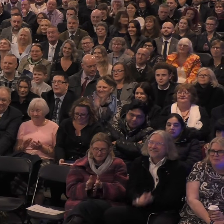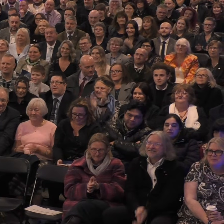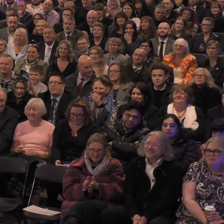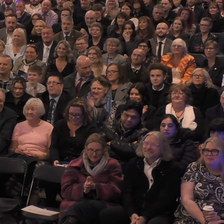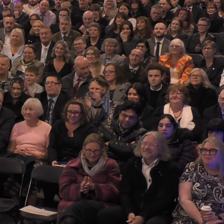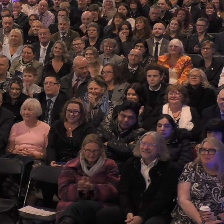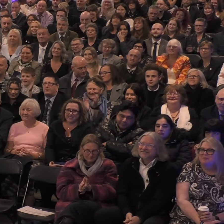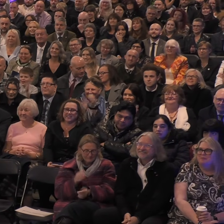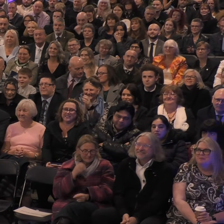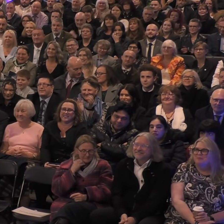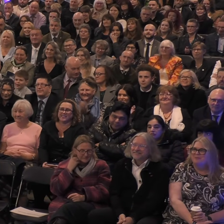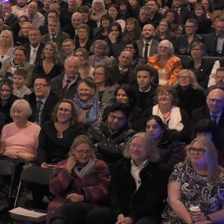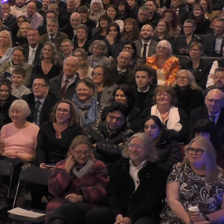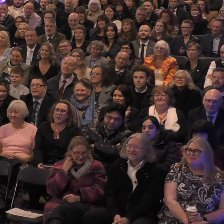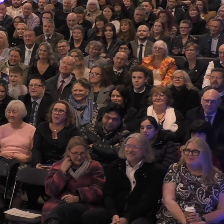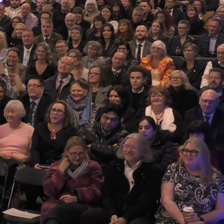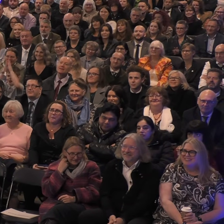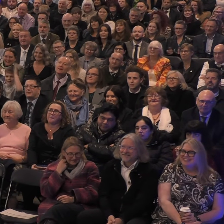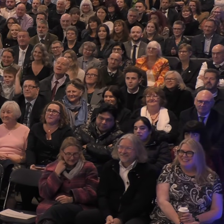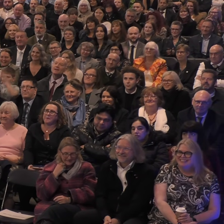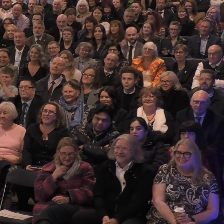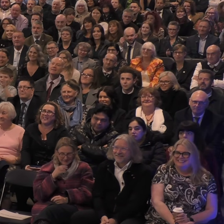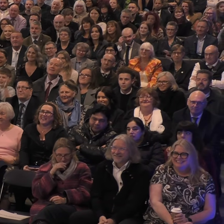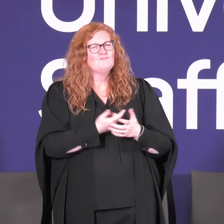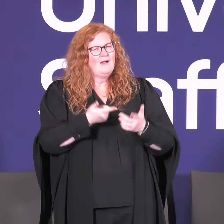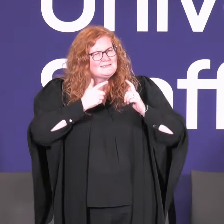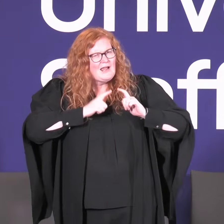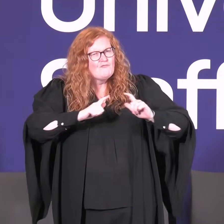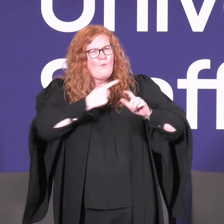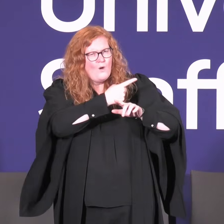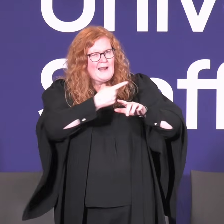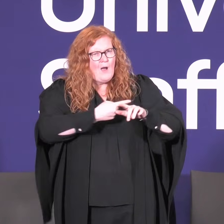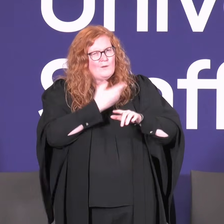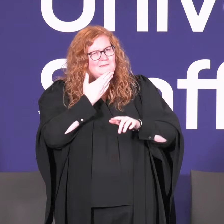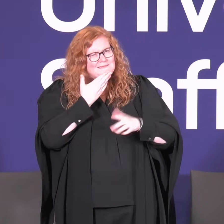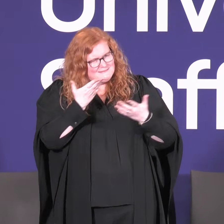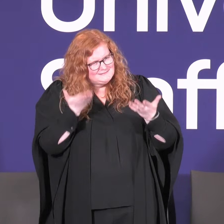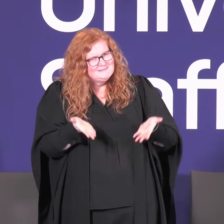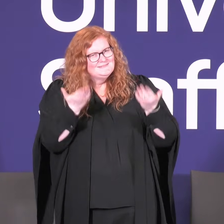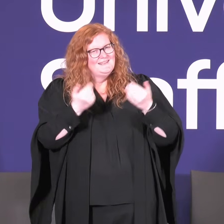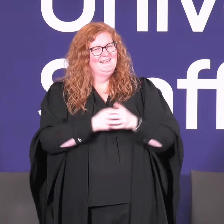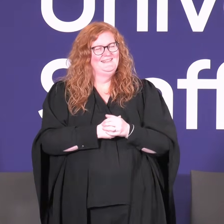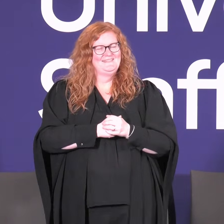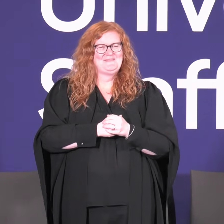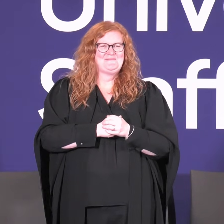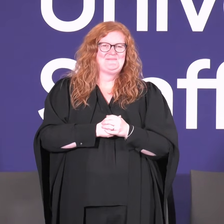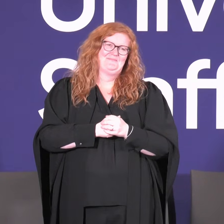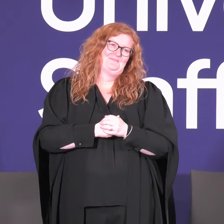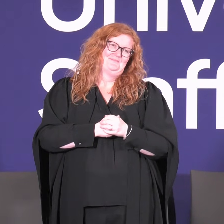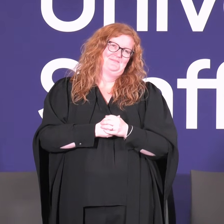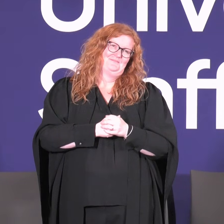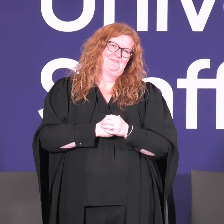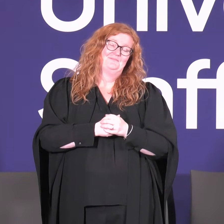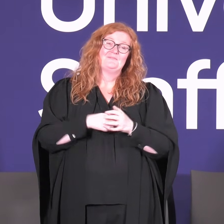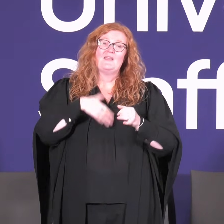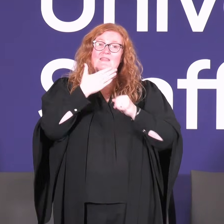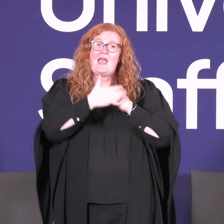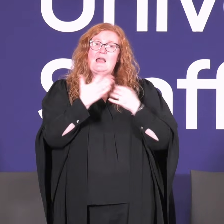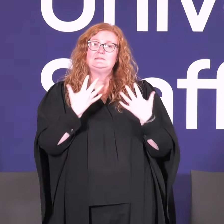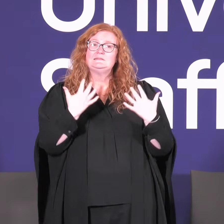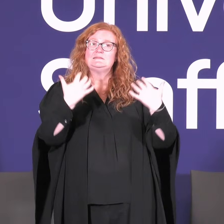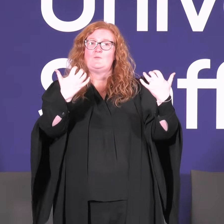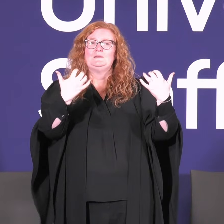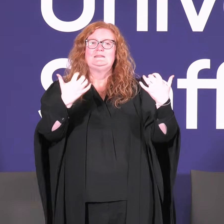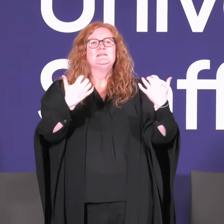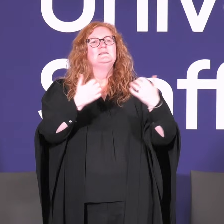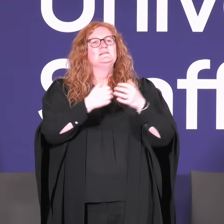That's more like it. Do you think we can keep that up for the next hour? What do you think? Now, at the end of the ceremony, we would